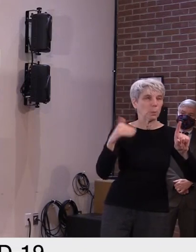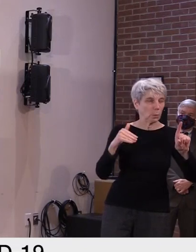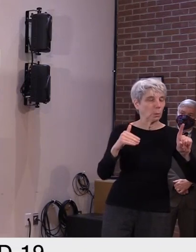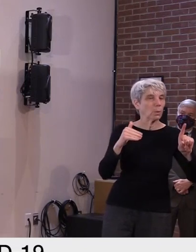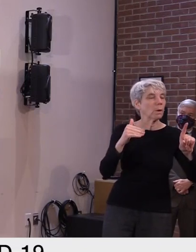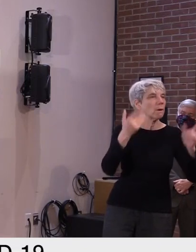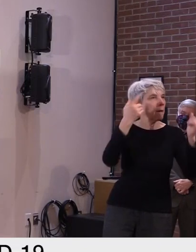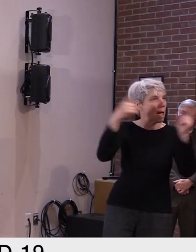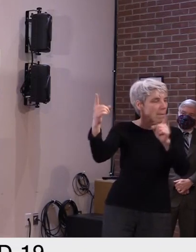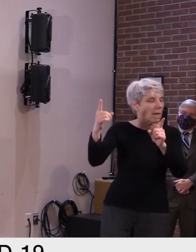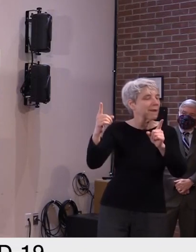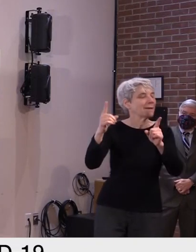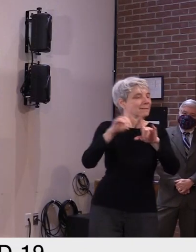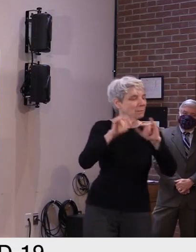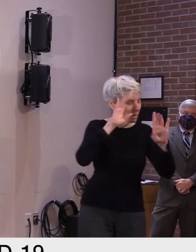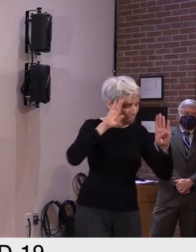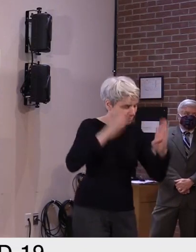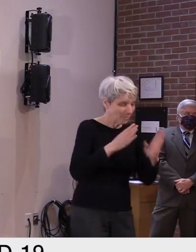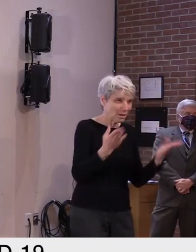outbreak.